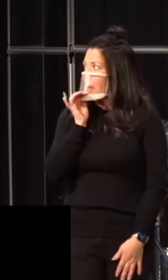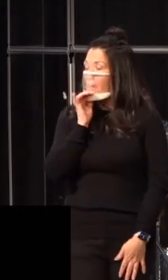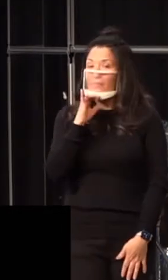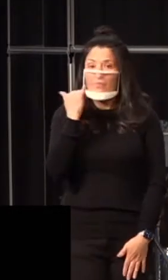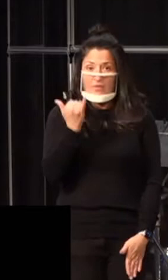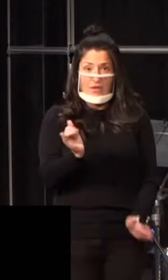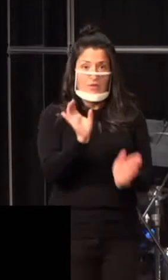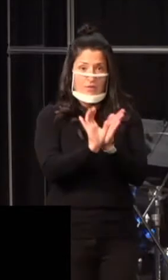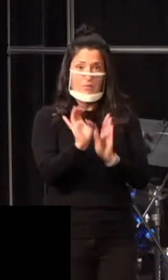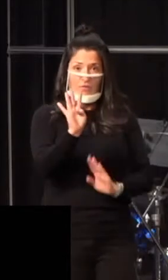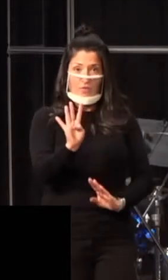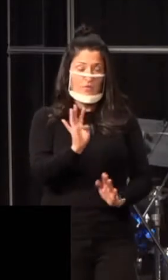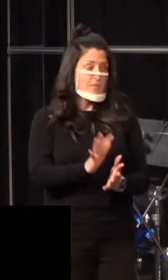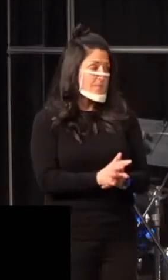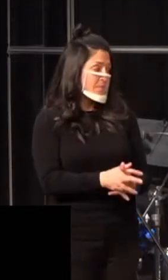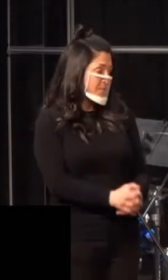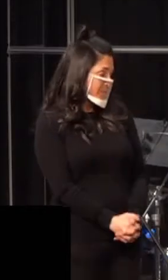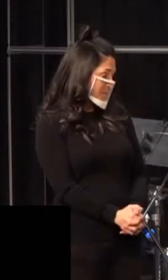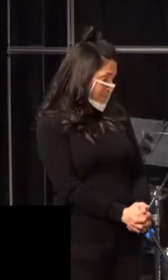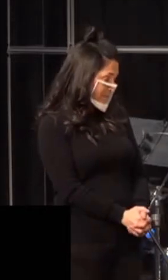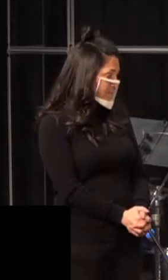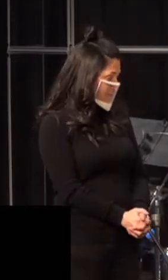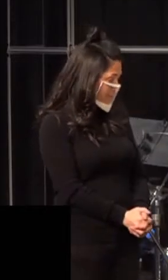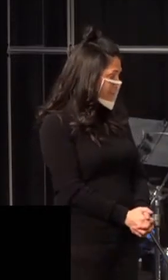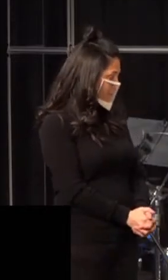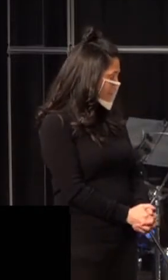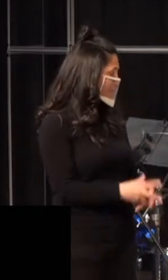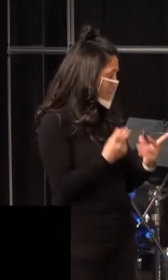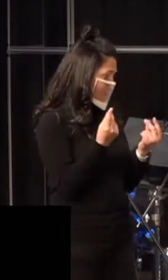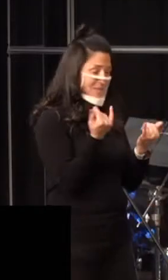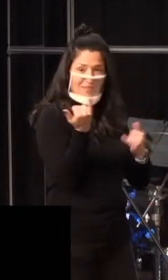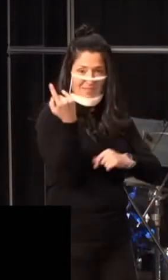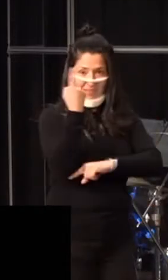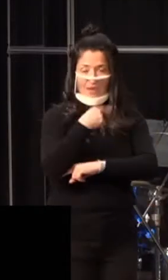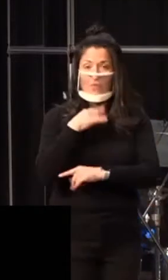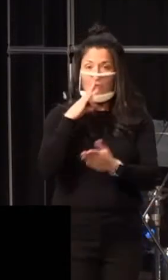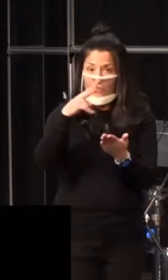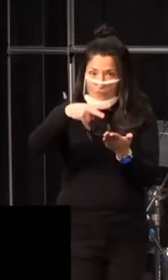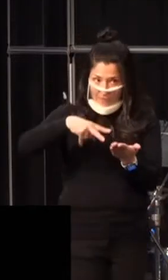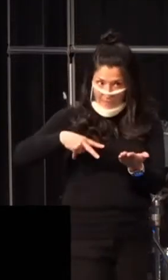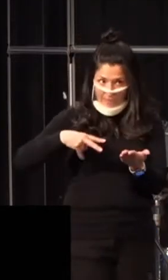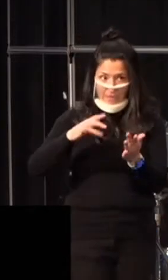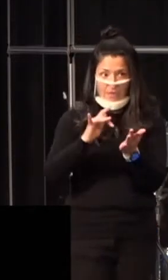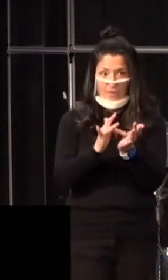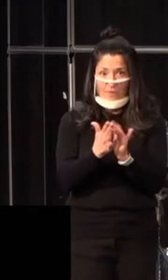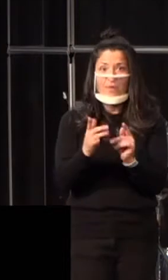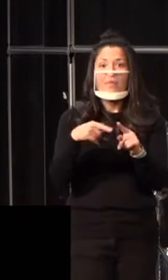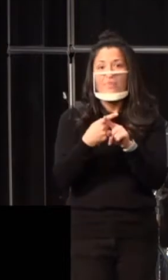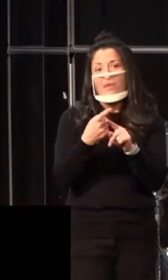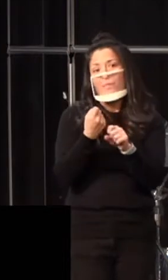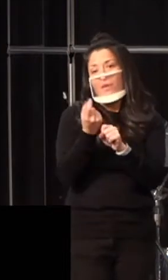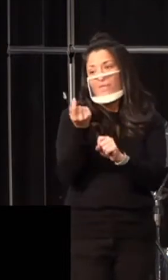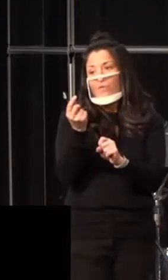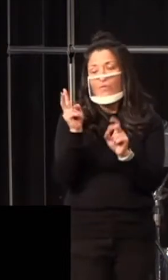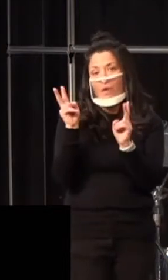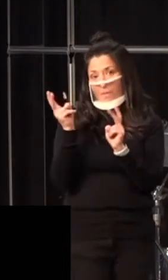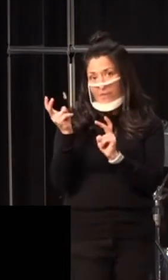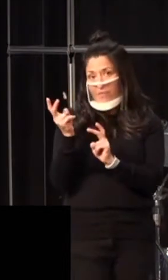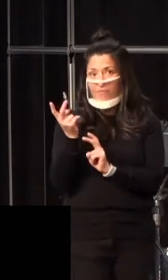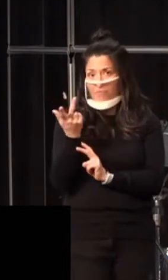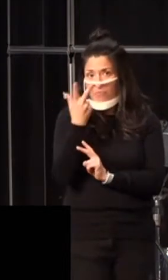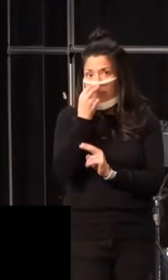And now we're in chapter 4. So here's what we're going to do today. I'm going to read the Bible and make a couple comments. So pretty